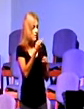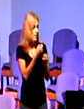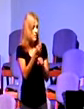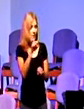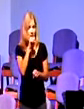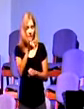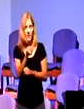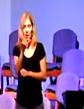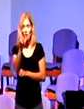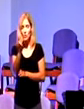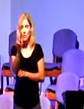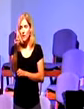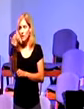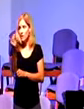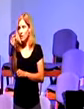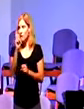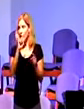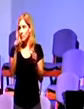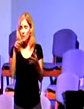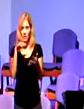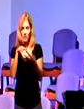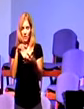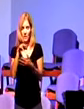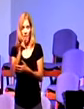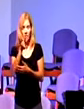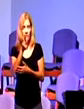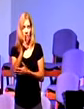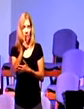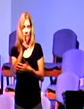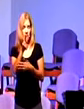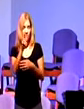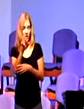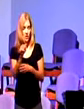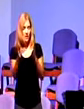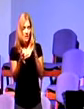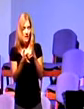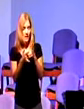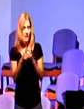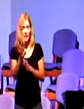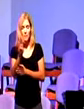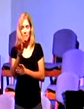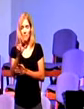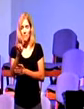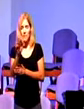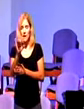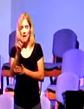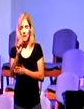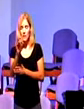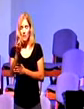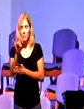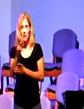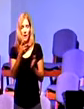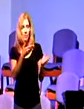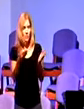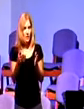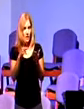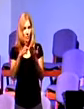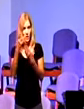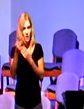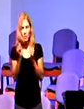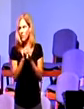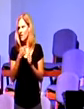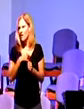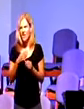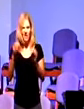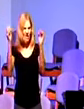In 2013, I went to study at Virginia Tech in Blacksburg, and I wanted to bring the project with me. Of course, I had